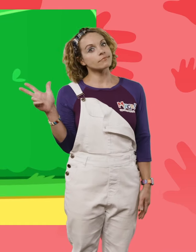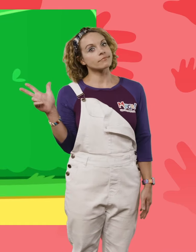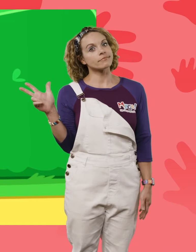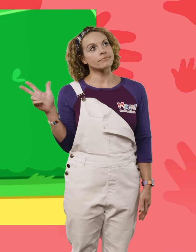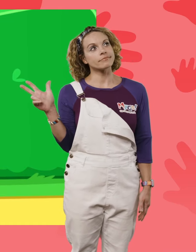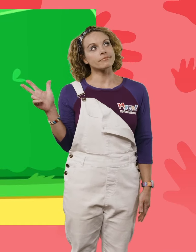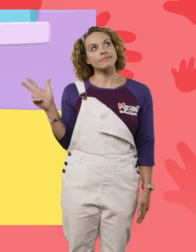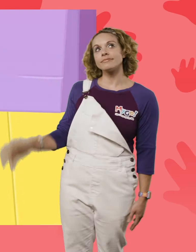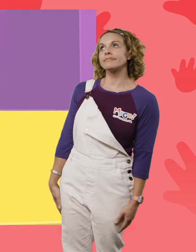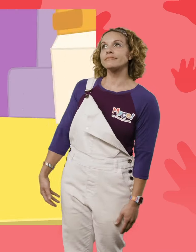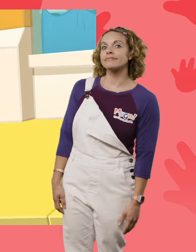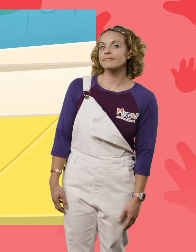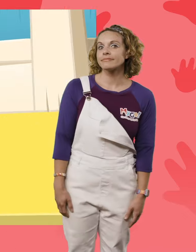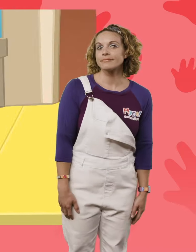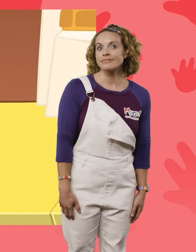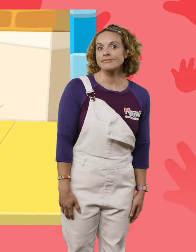three.